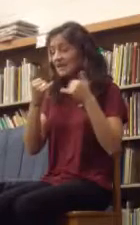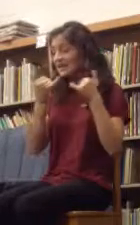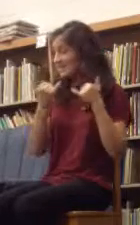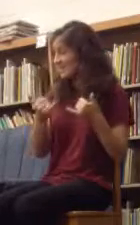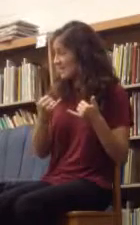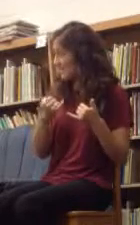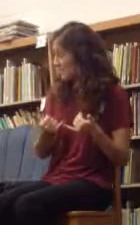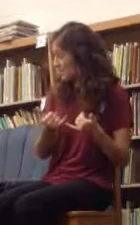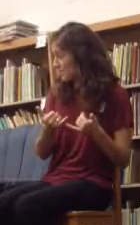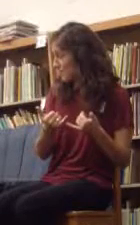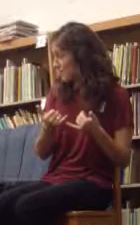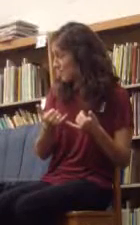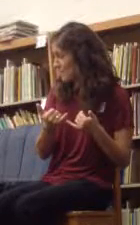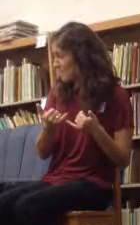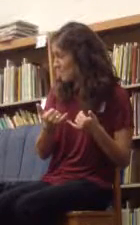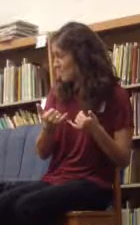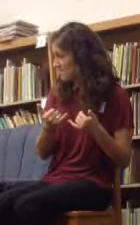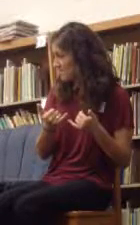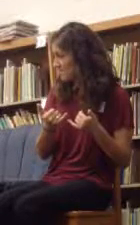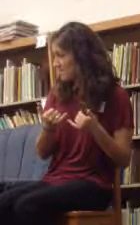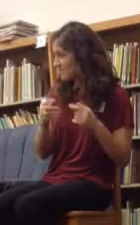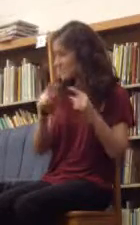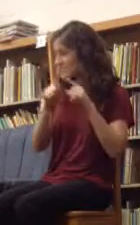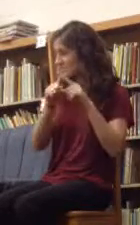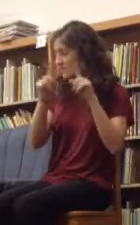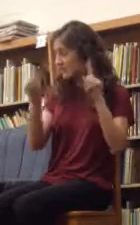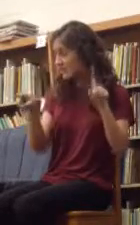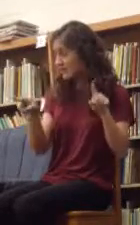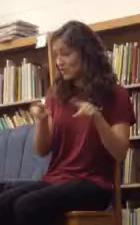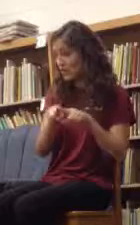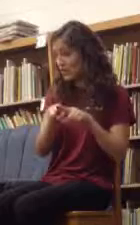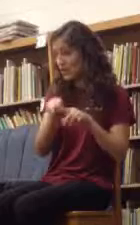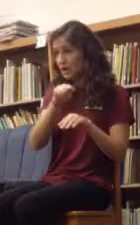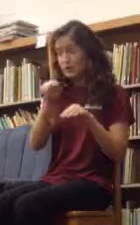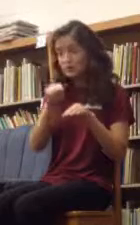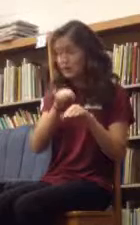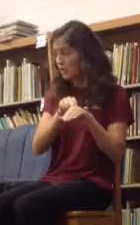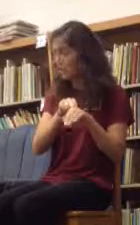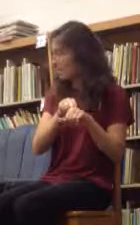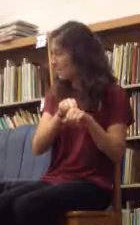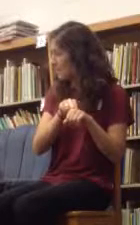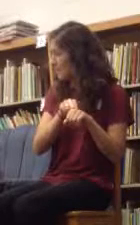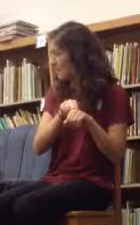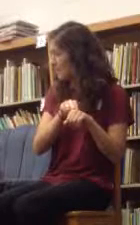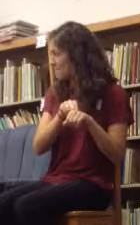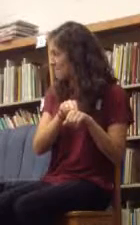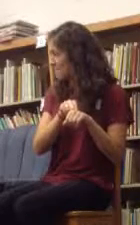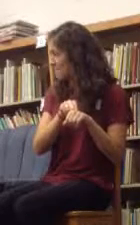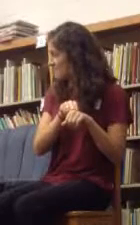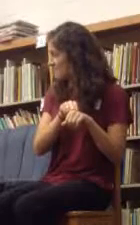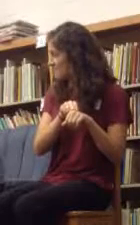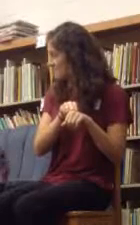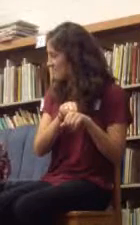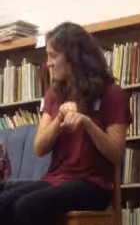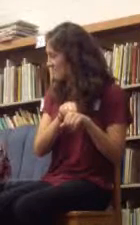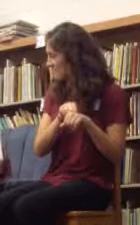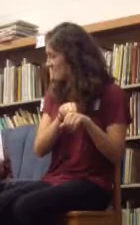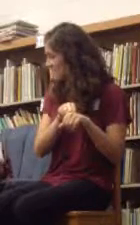right here, it's back to normal. Mm-hmm. At first, the square was a perfect square, and it was